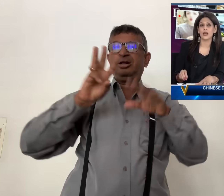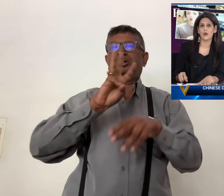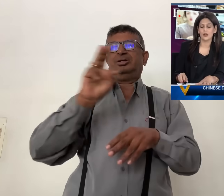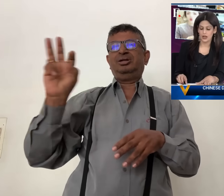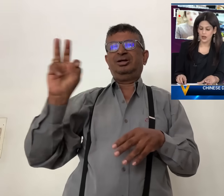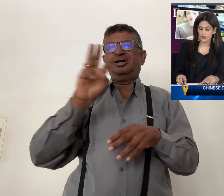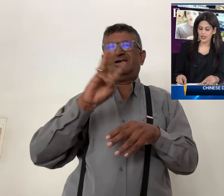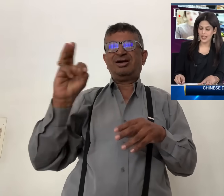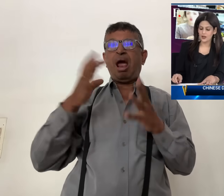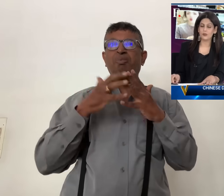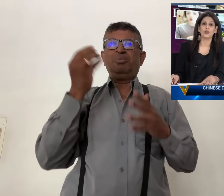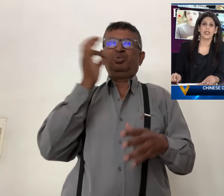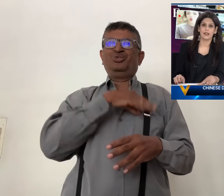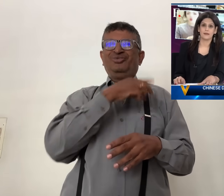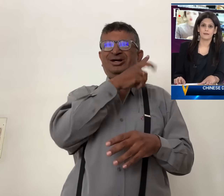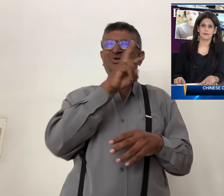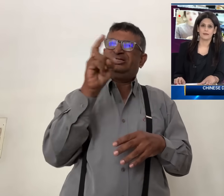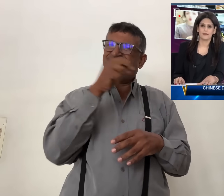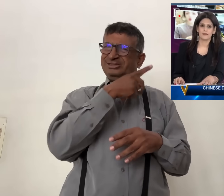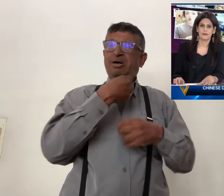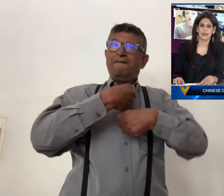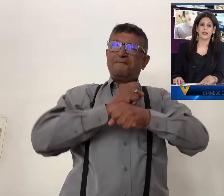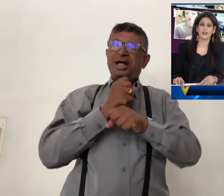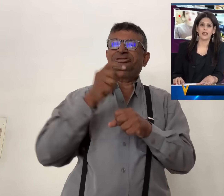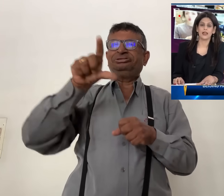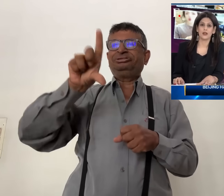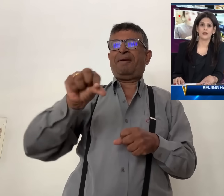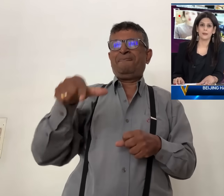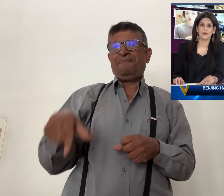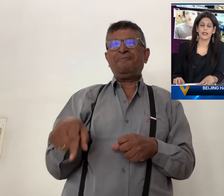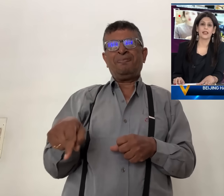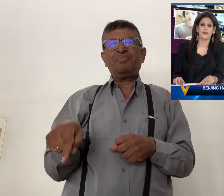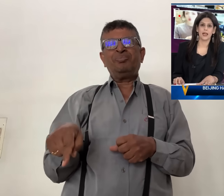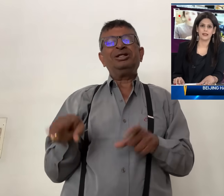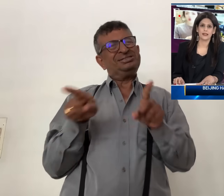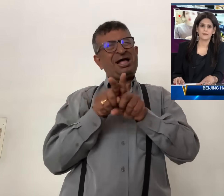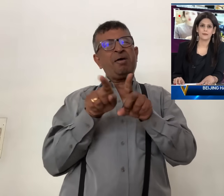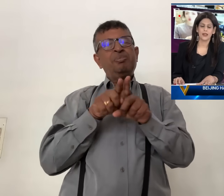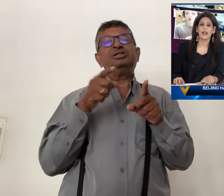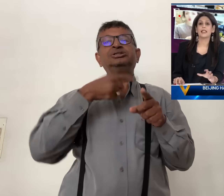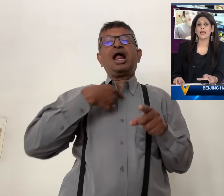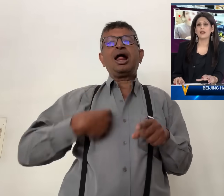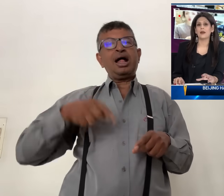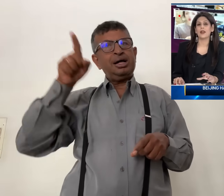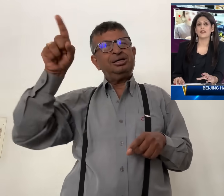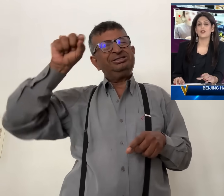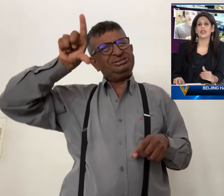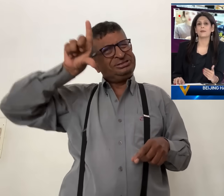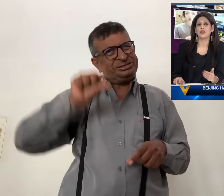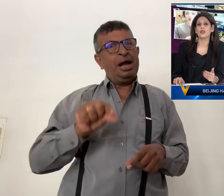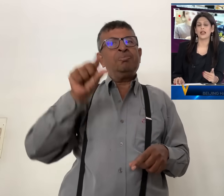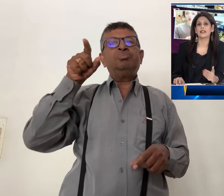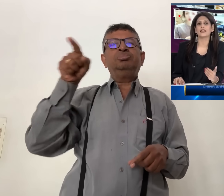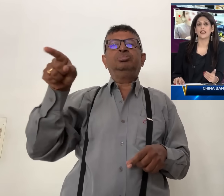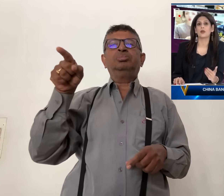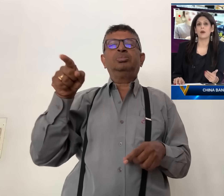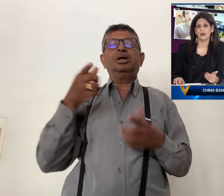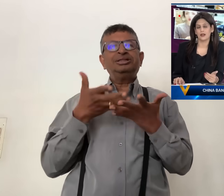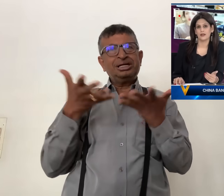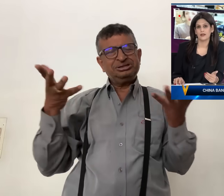called unilateral bullying. That's a clear dig at Donald Trump and his tariff plans. At the same time, President Xi is pitching China as a stable partner.